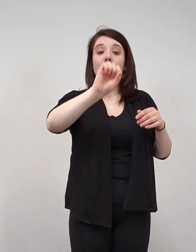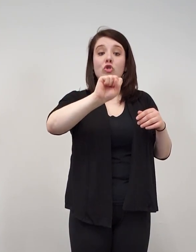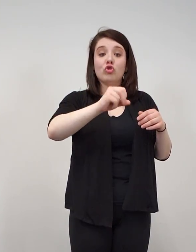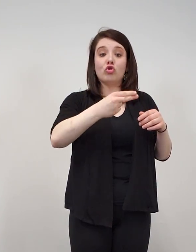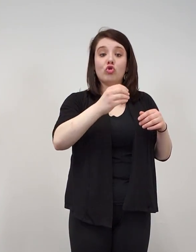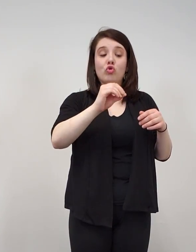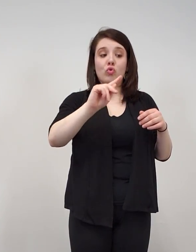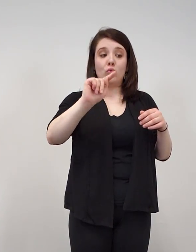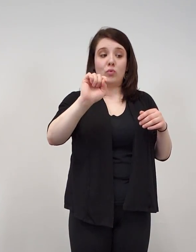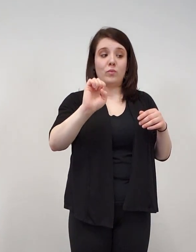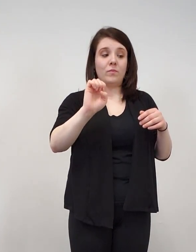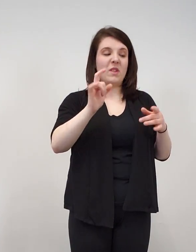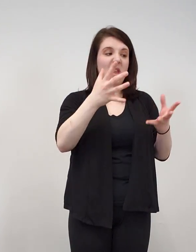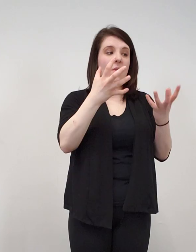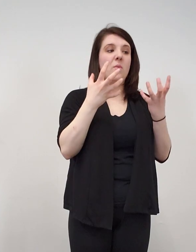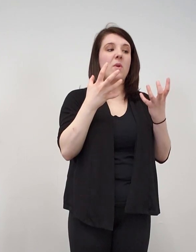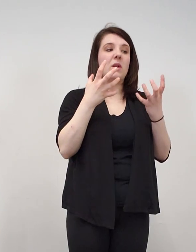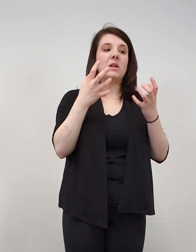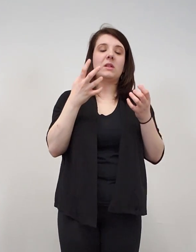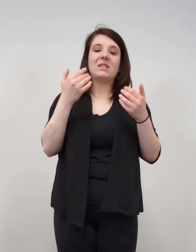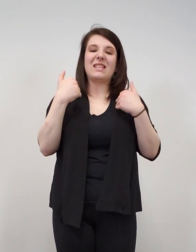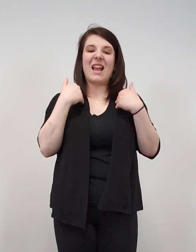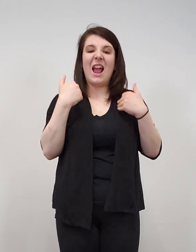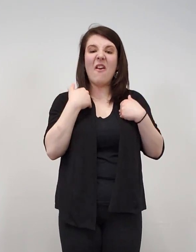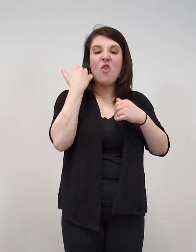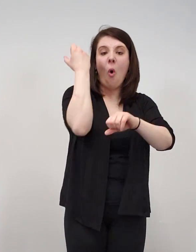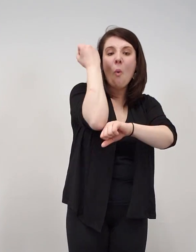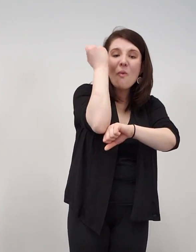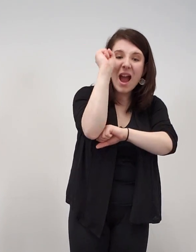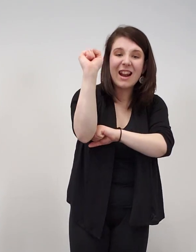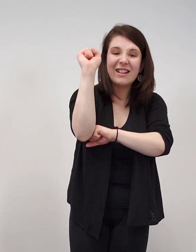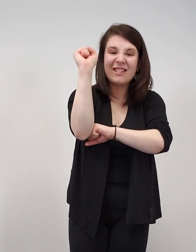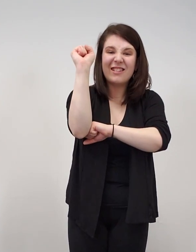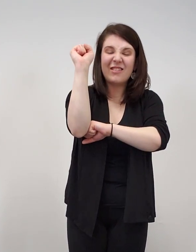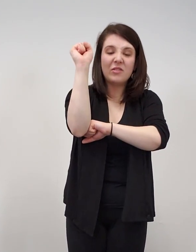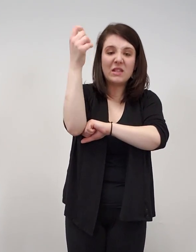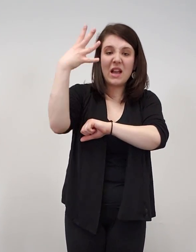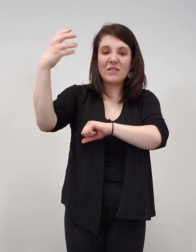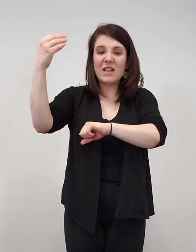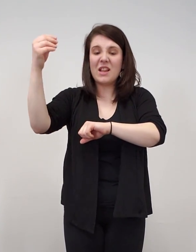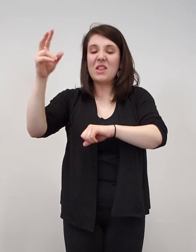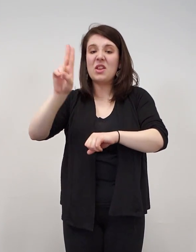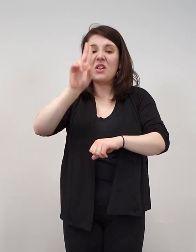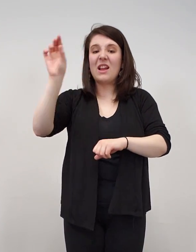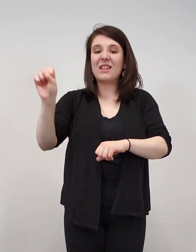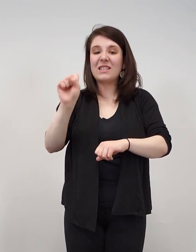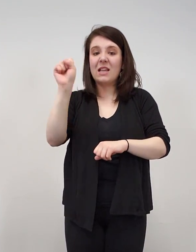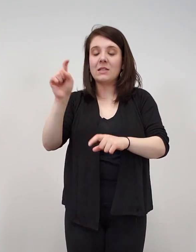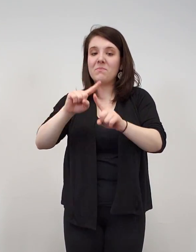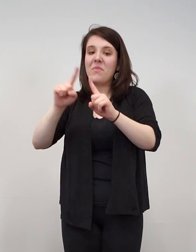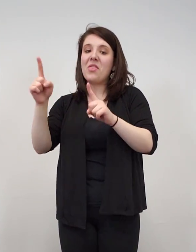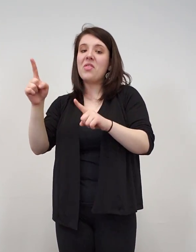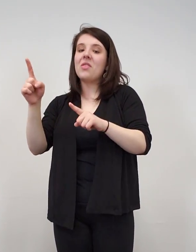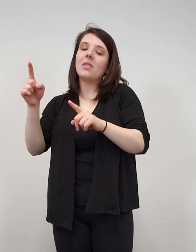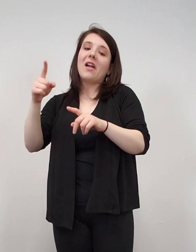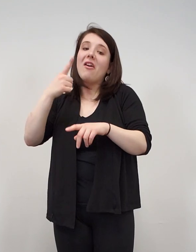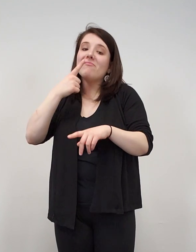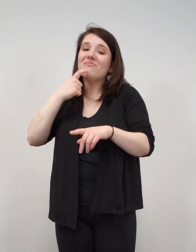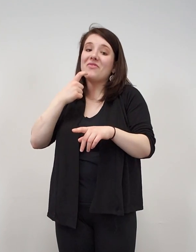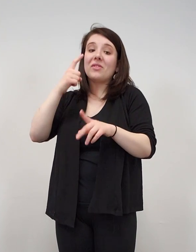Scare. But the Red Scare itself fell apart because of its own extremism and because of the